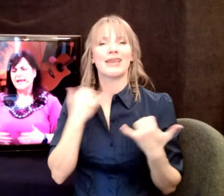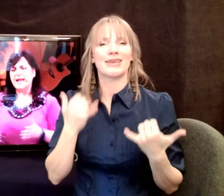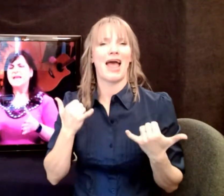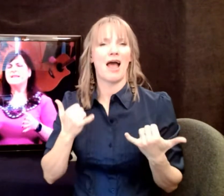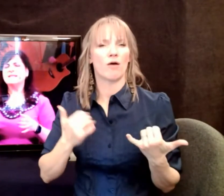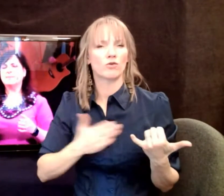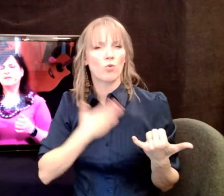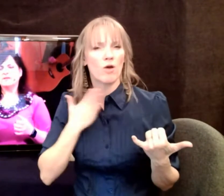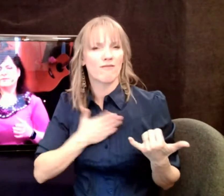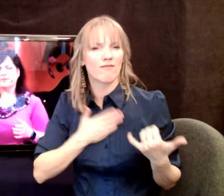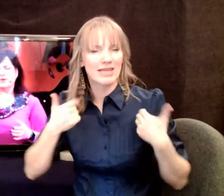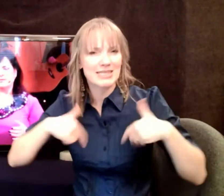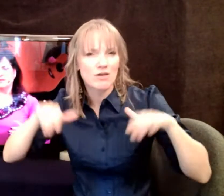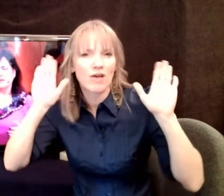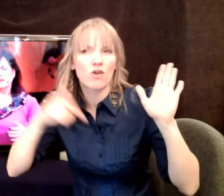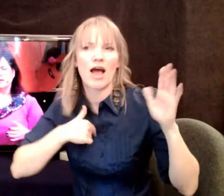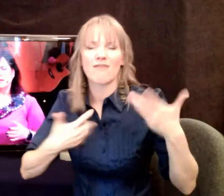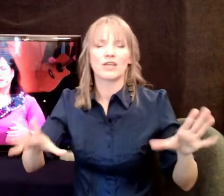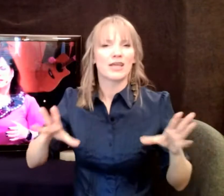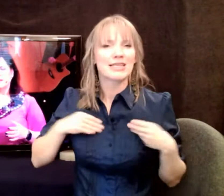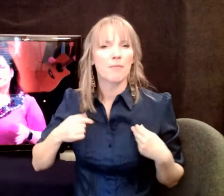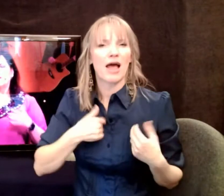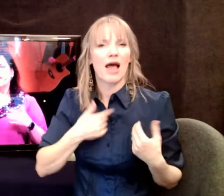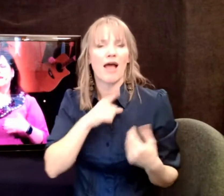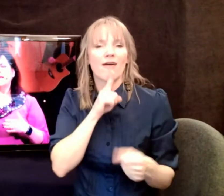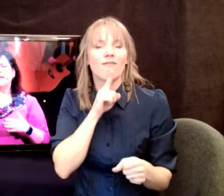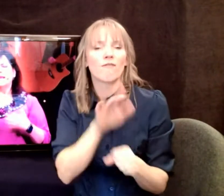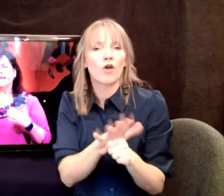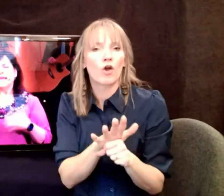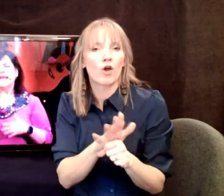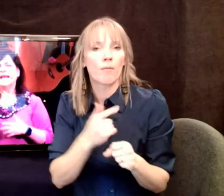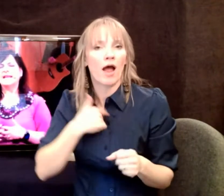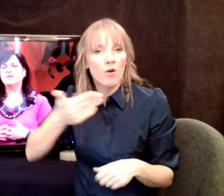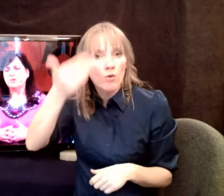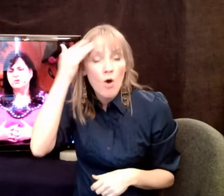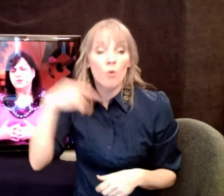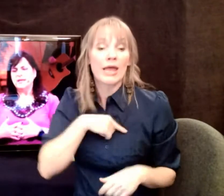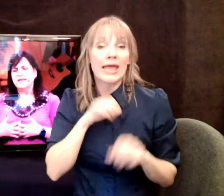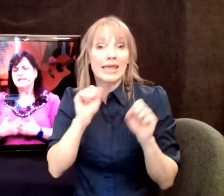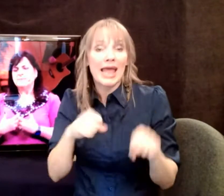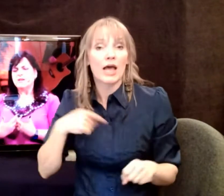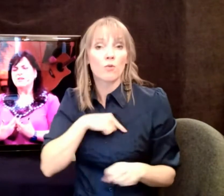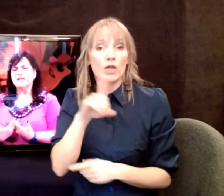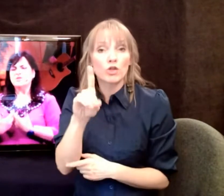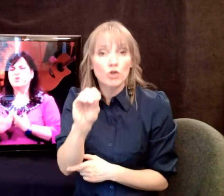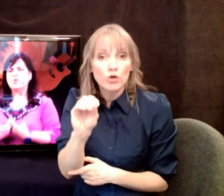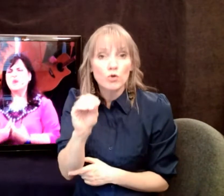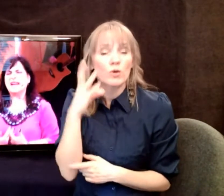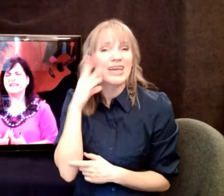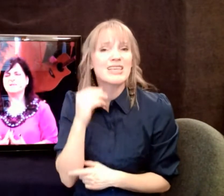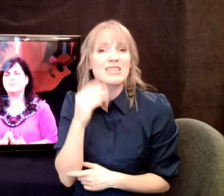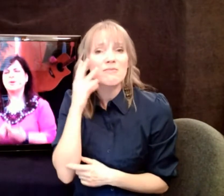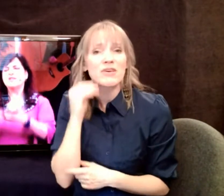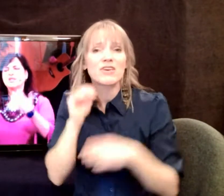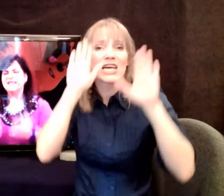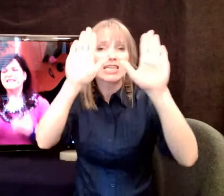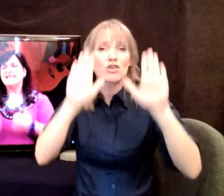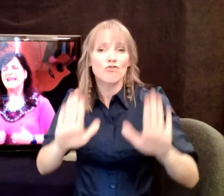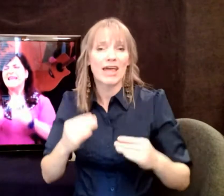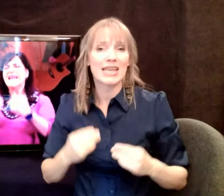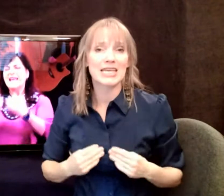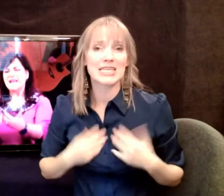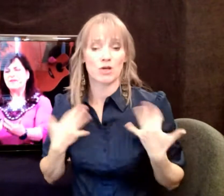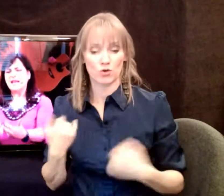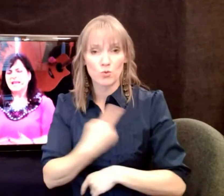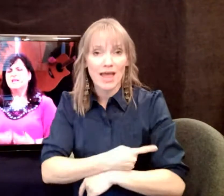And I accept and affirm that we can and do experience great inspiration this day